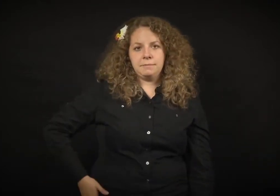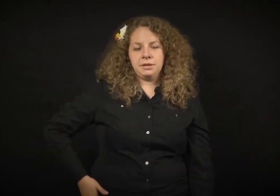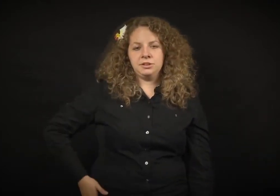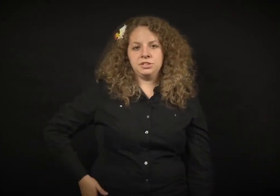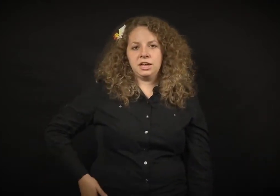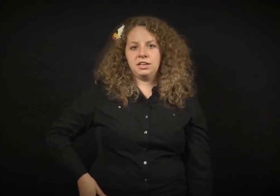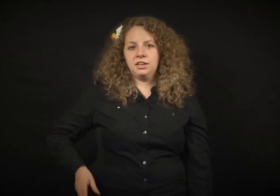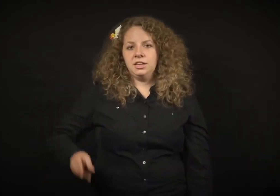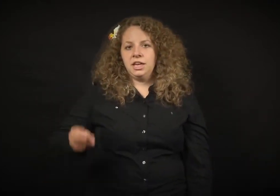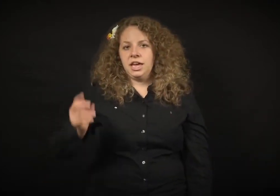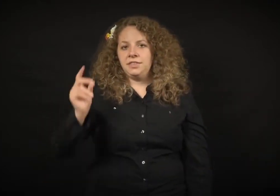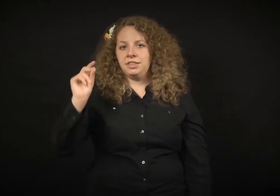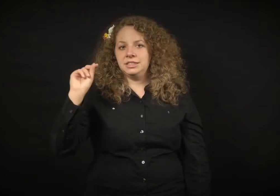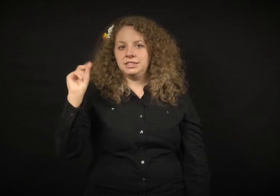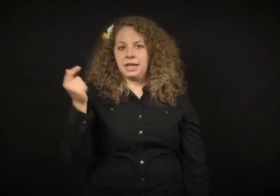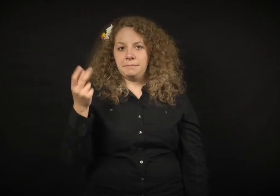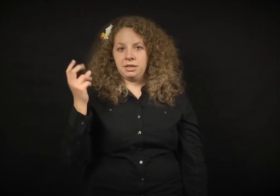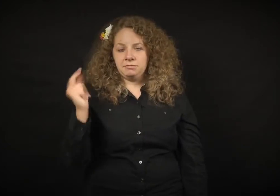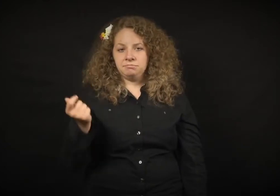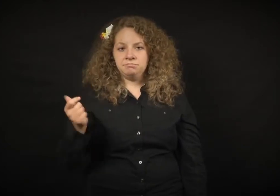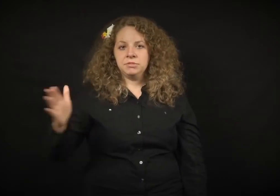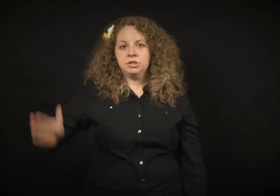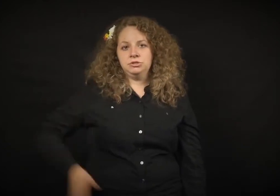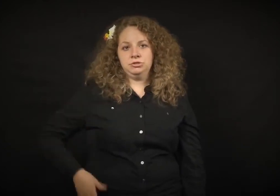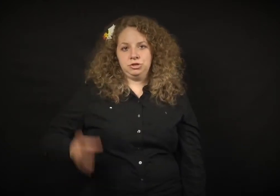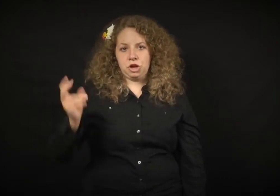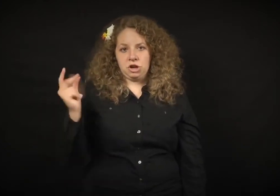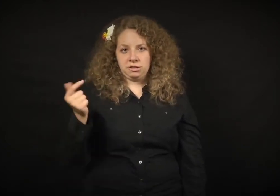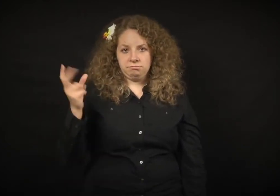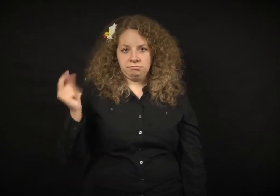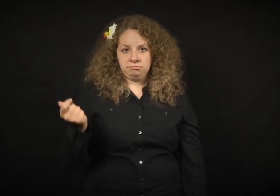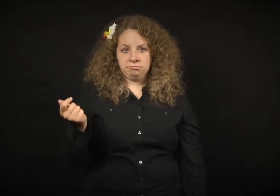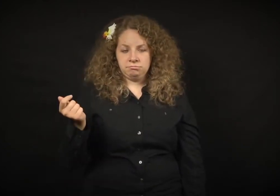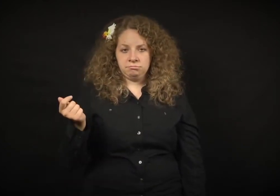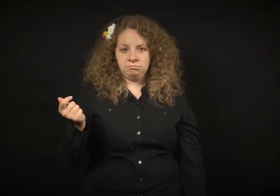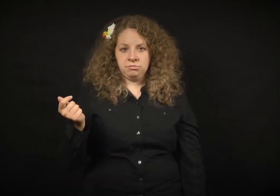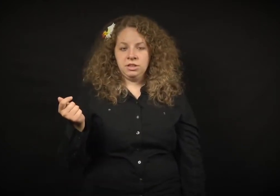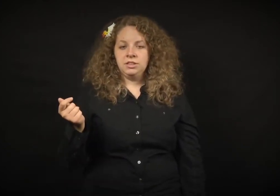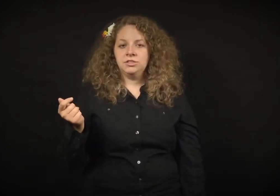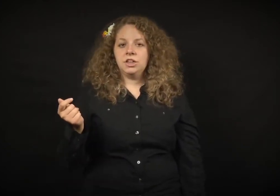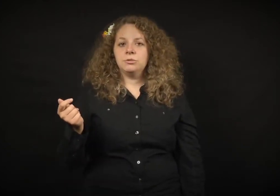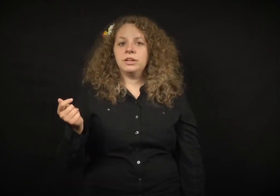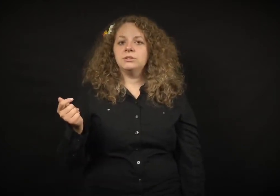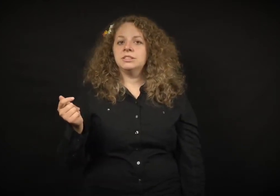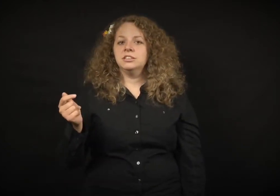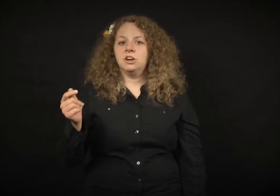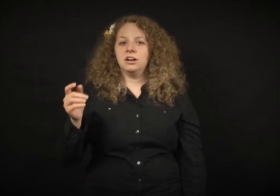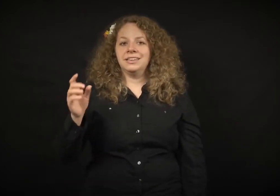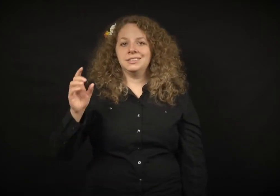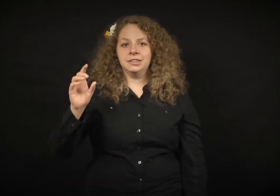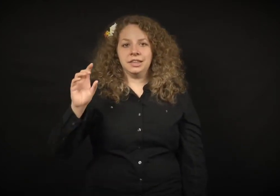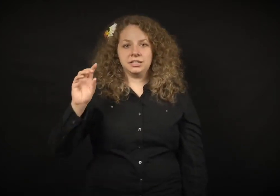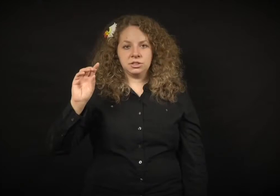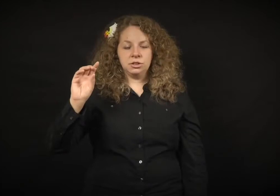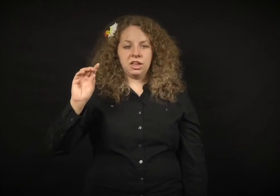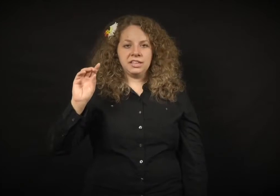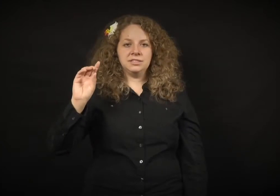slapping your side and then snapping, dog. The other way you'll see dog is the lexicalized,